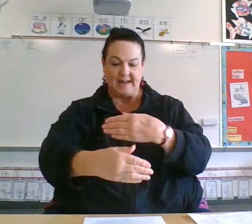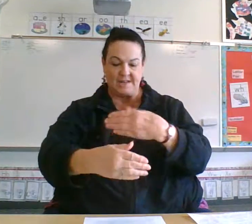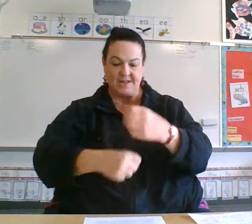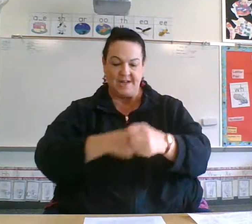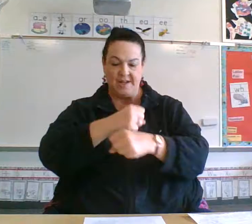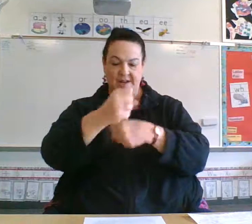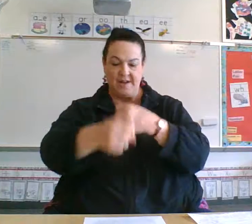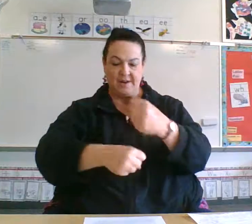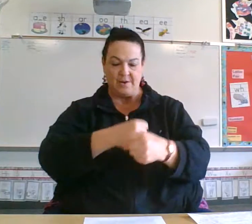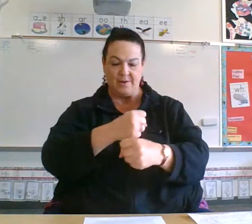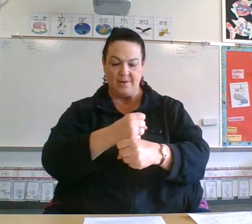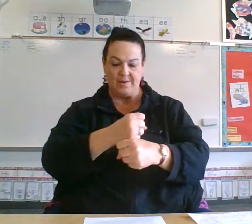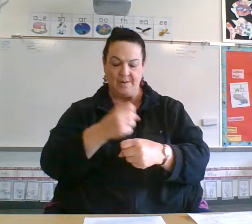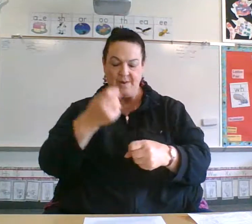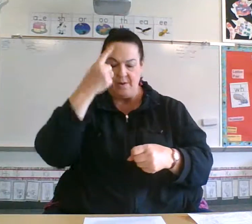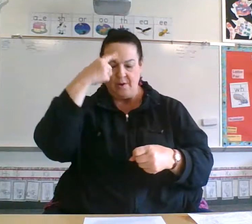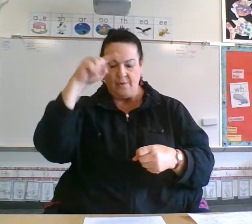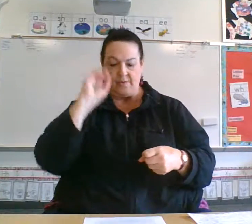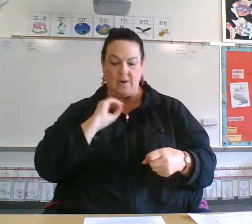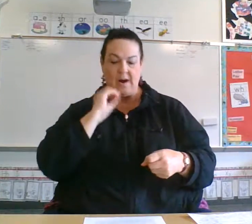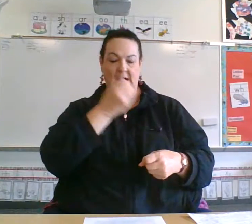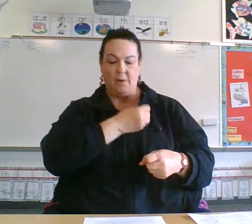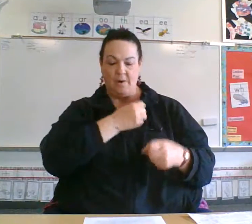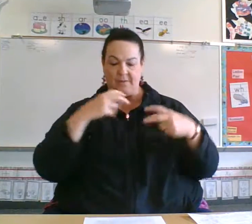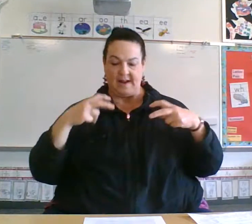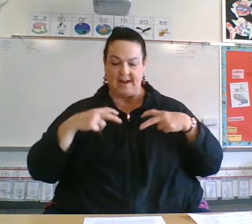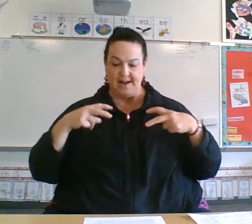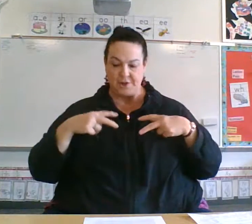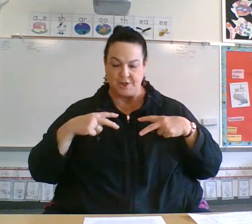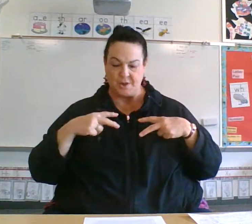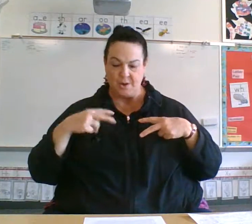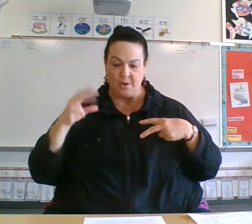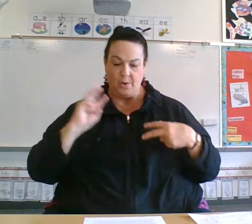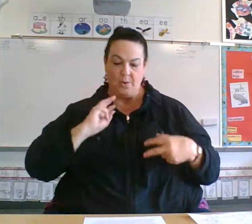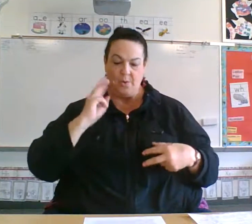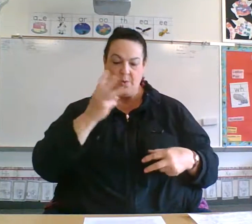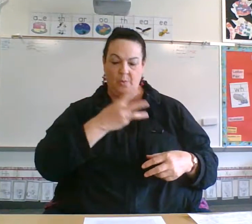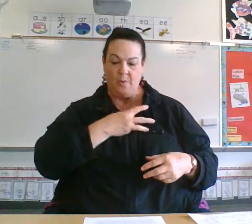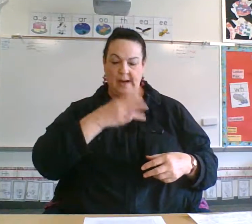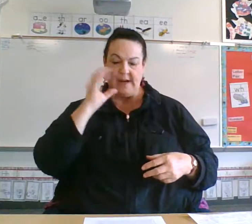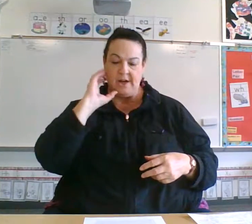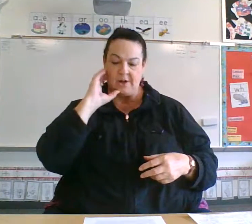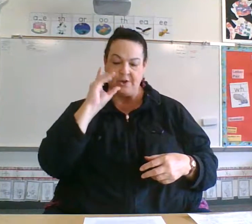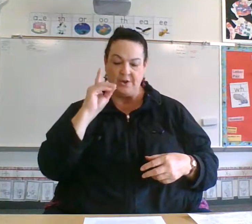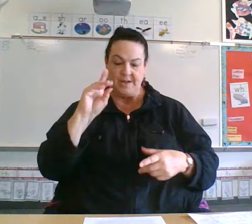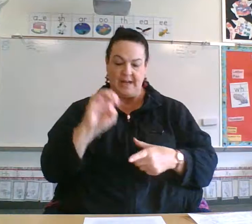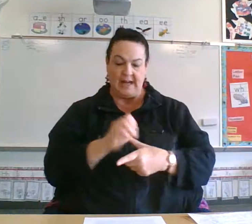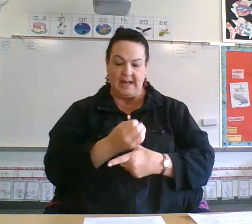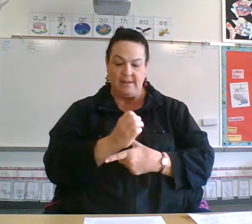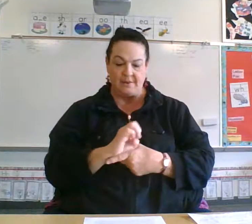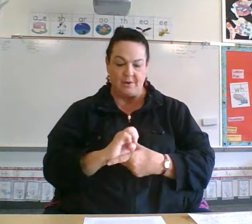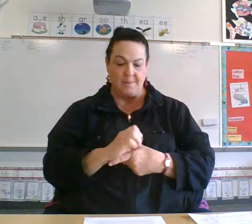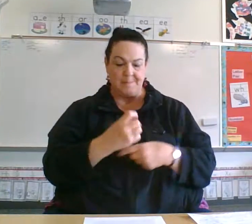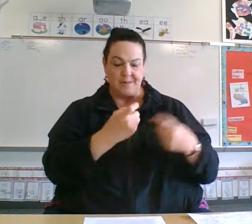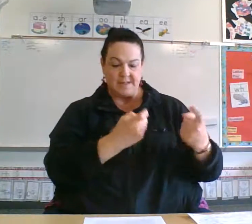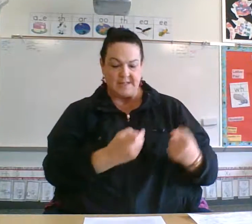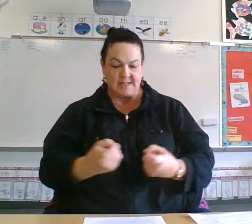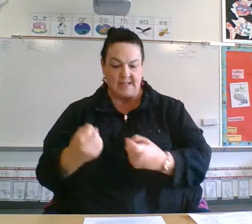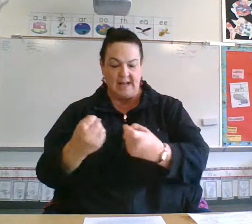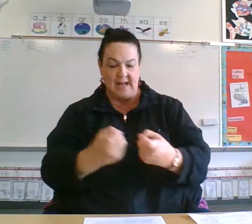Next year, for our vacation, we could either